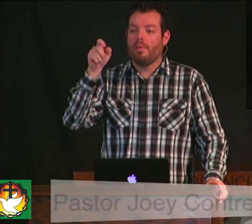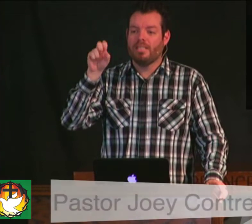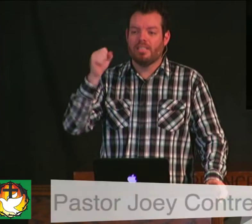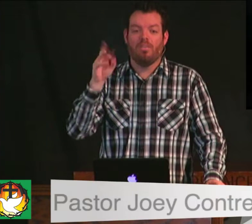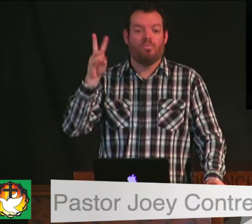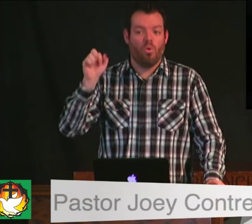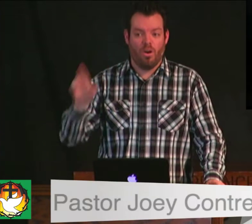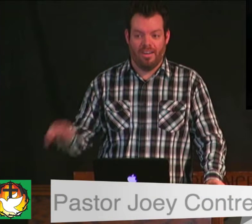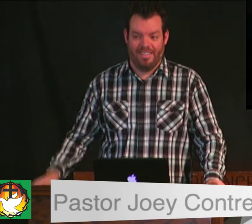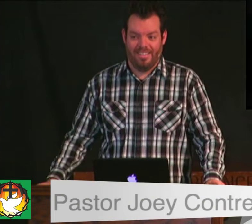Weapons of war.